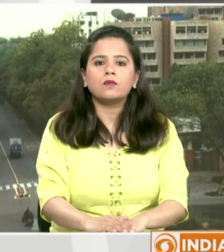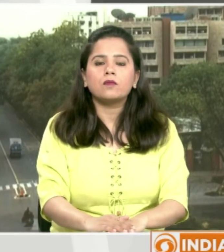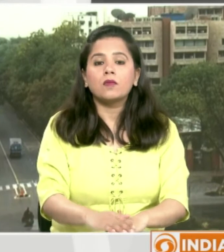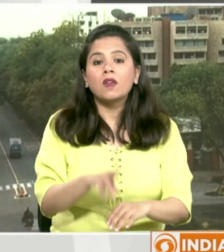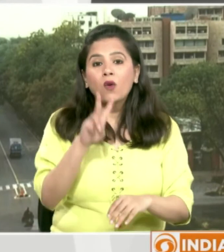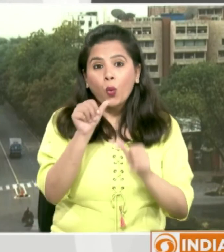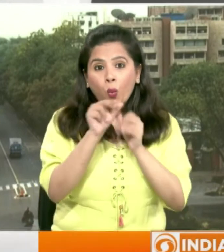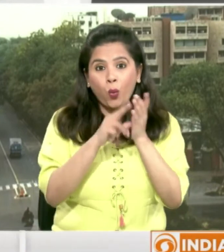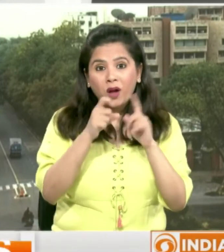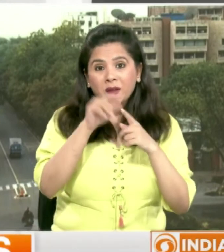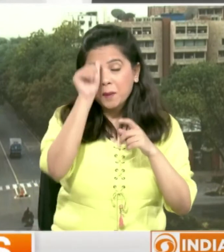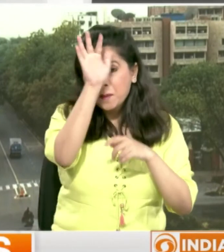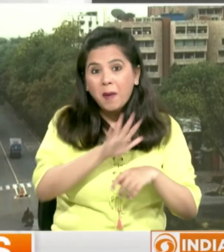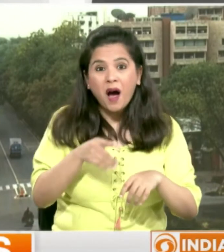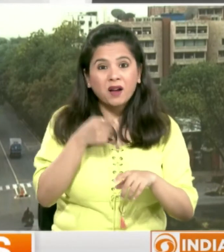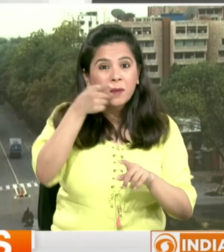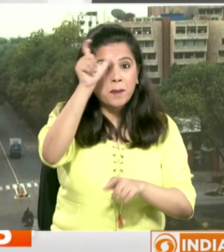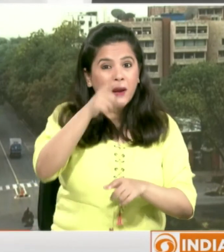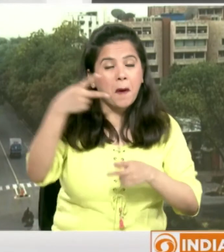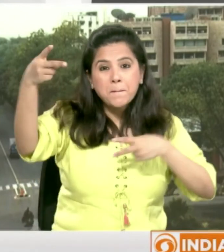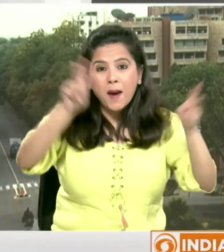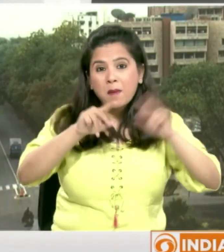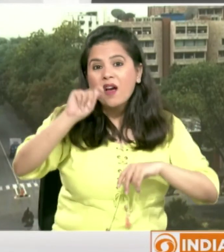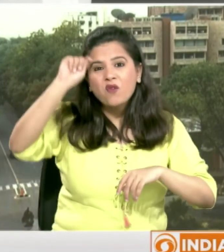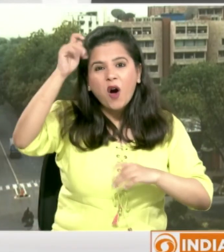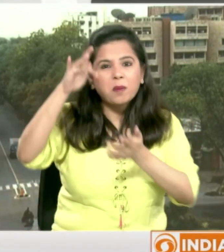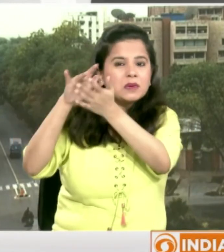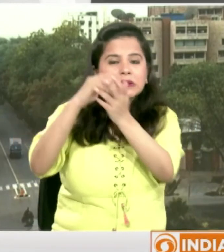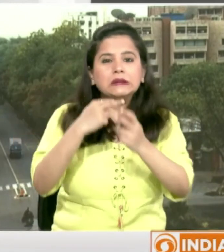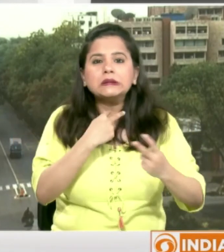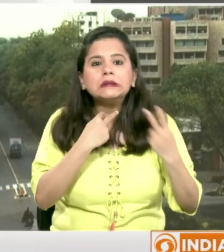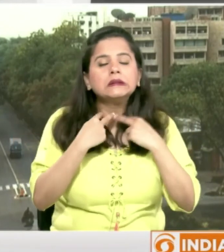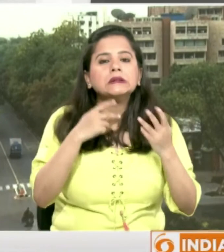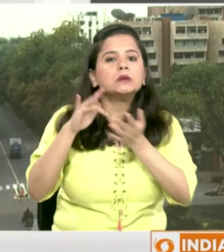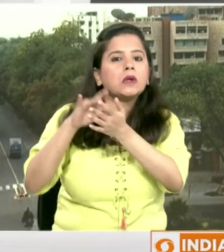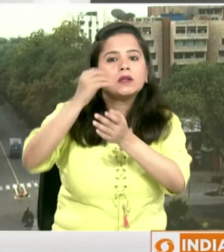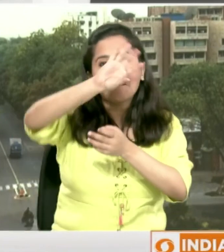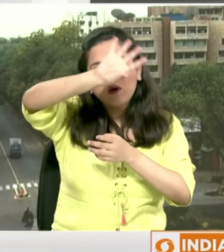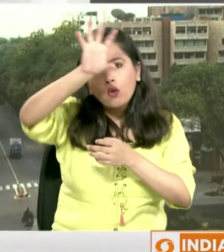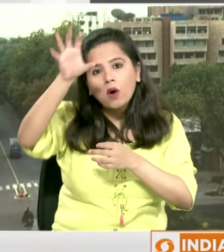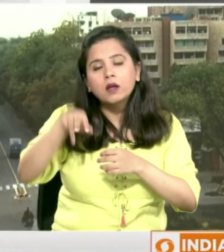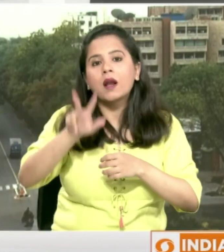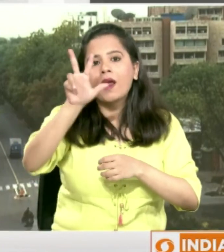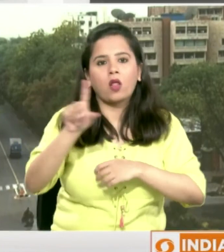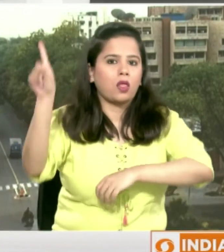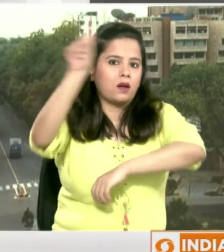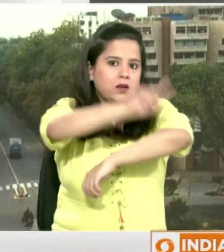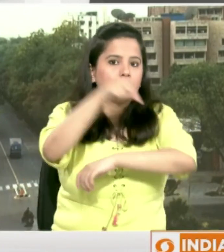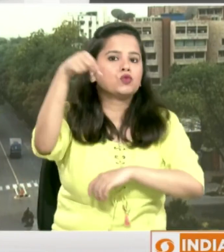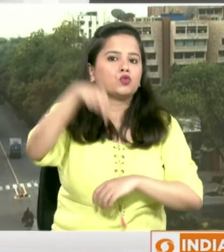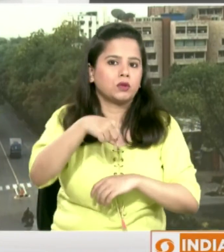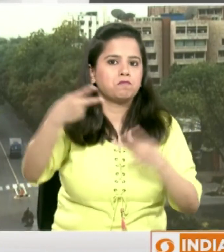The Vande Bharat Mission continues to bring Indians stranded in various countries on the 8th day